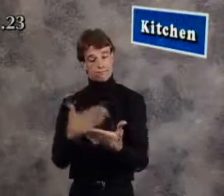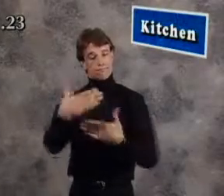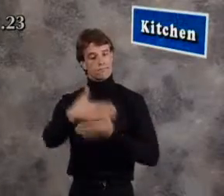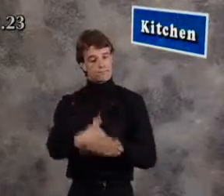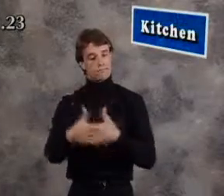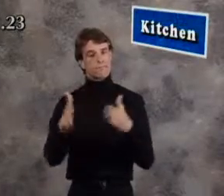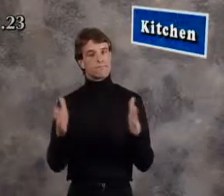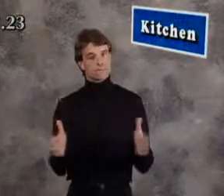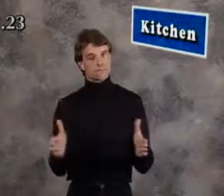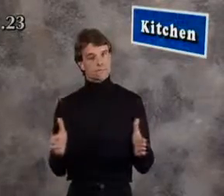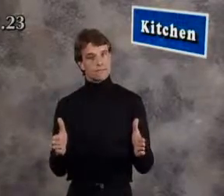Kitchen.